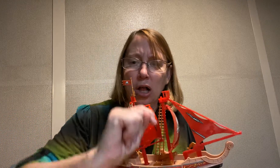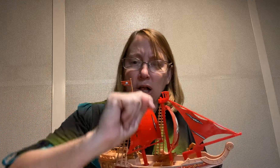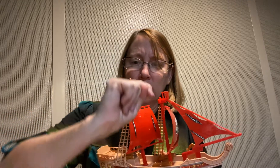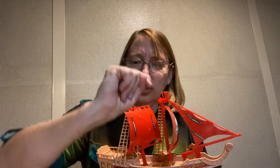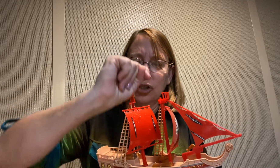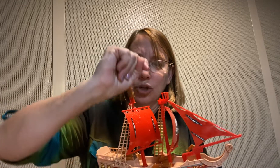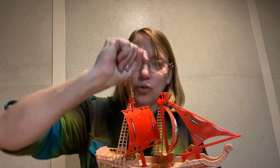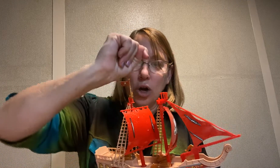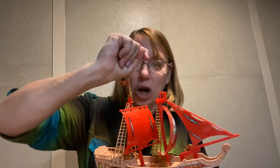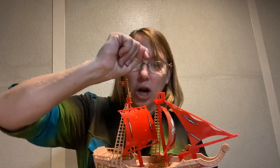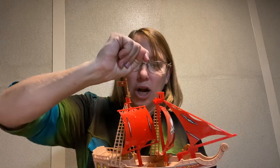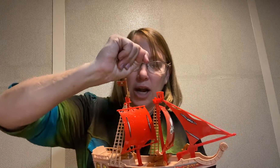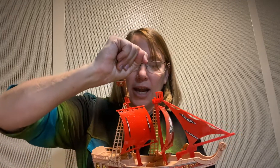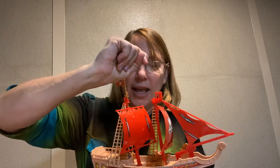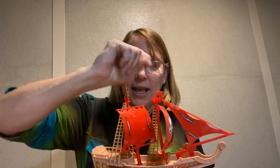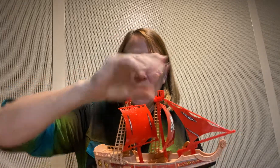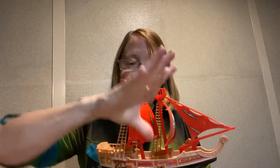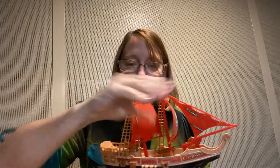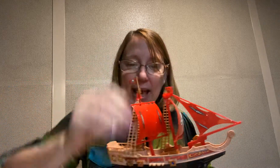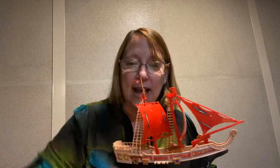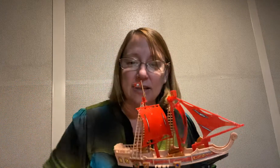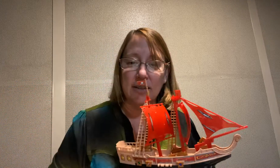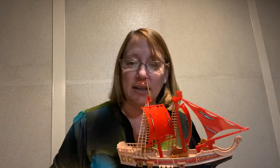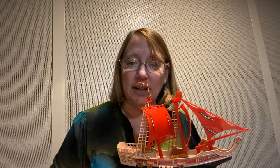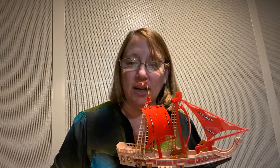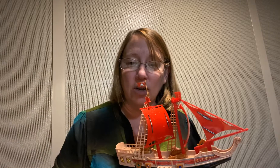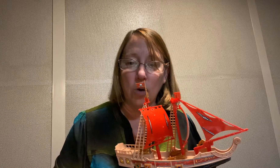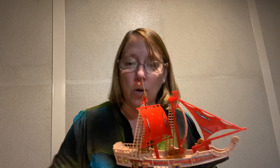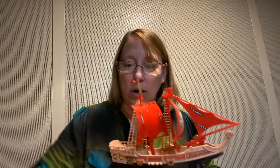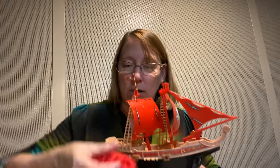tall schooner and the little coracle